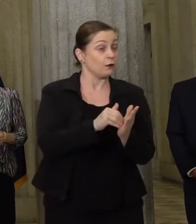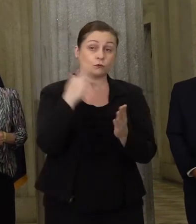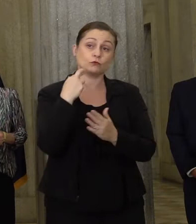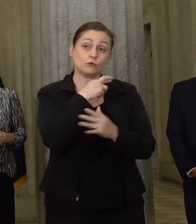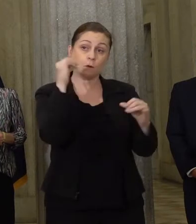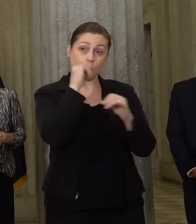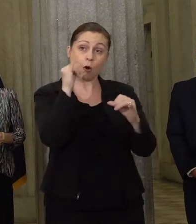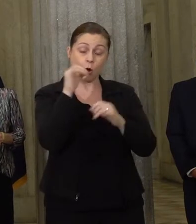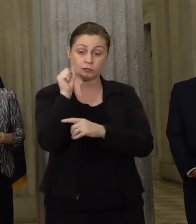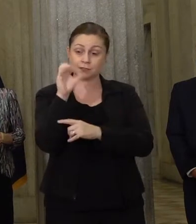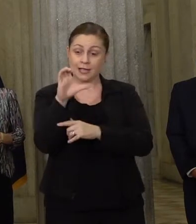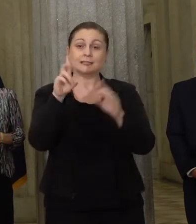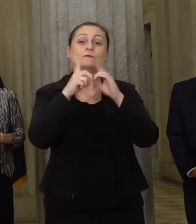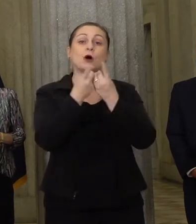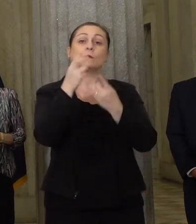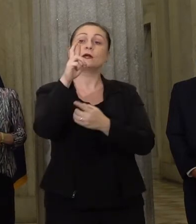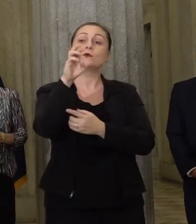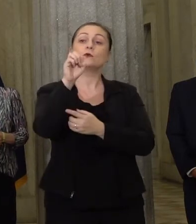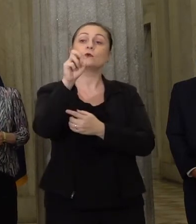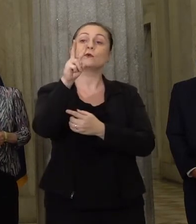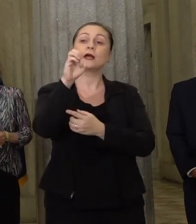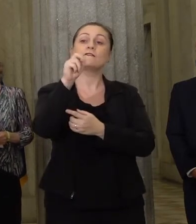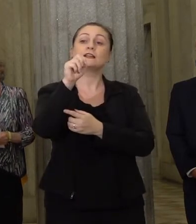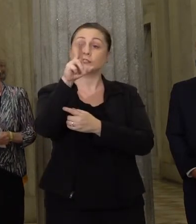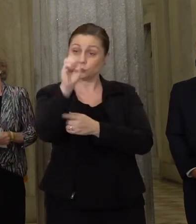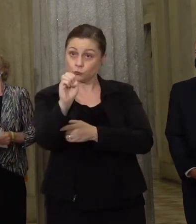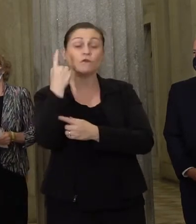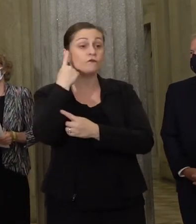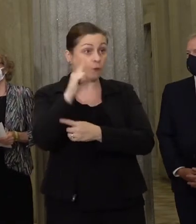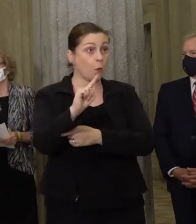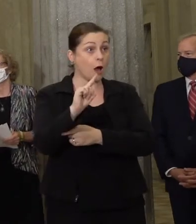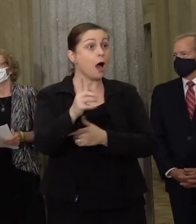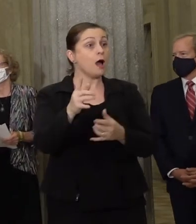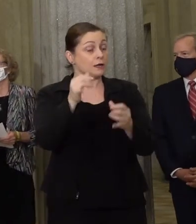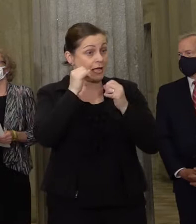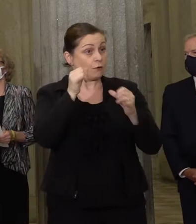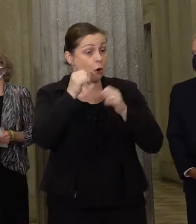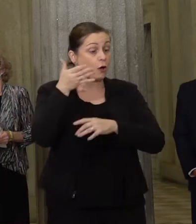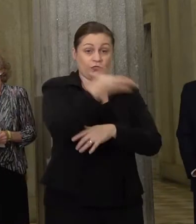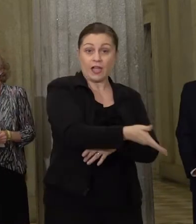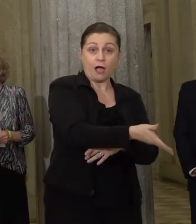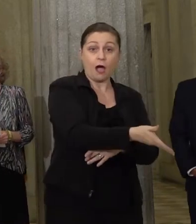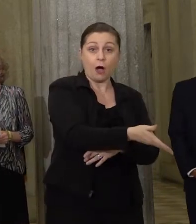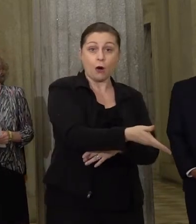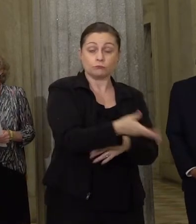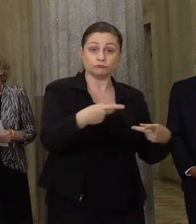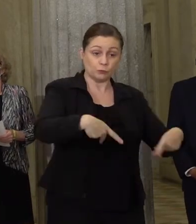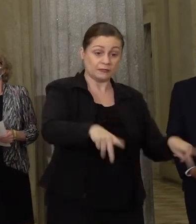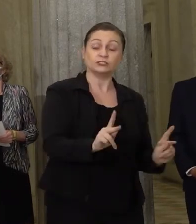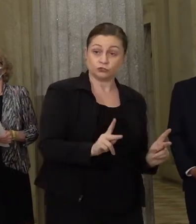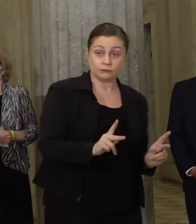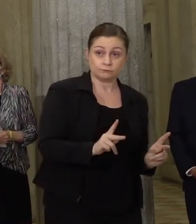State Department of Revenue for on-site sale and consumption of alcohol. Besides being ticketed with a fine,